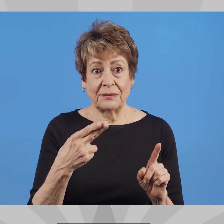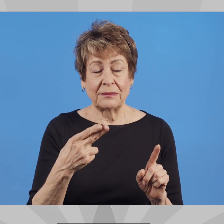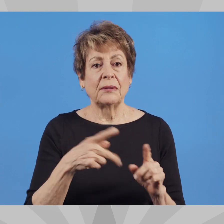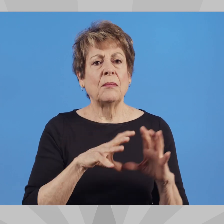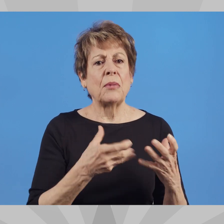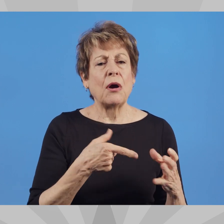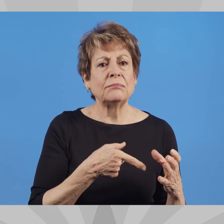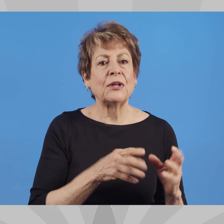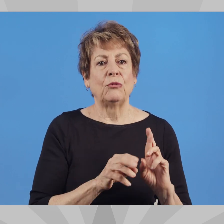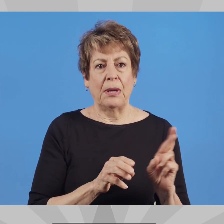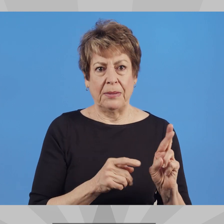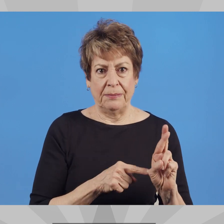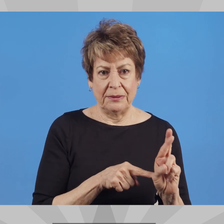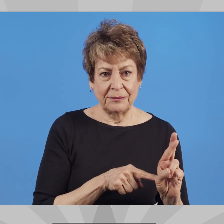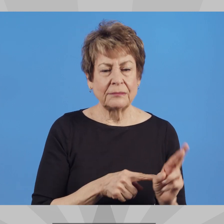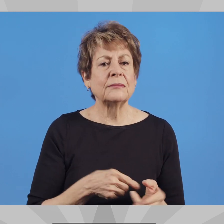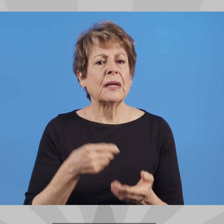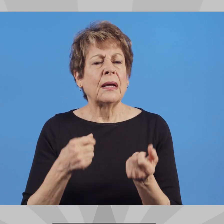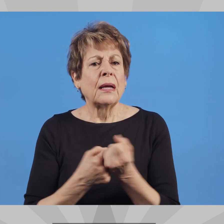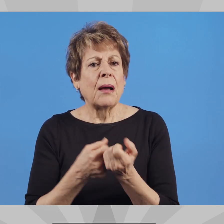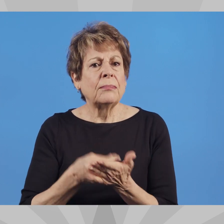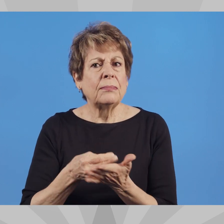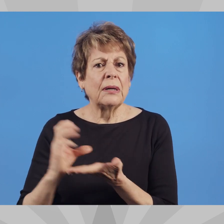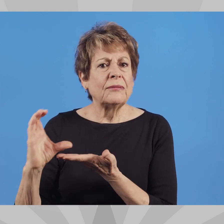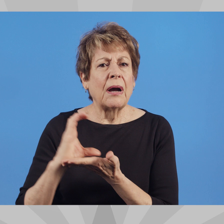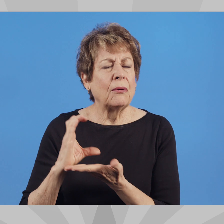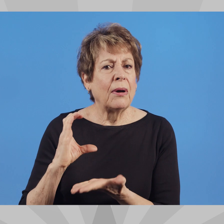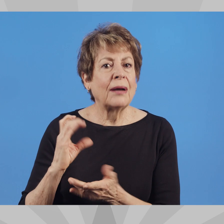John Kavanagh. Party, Republican.